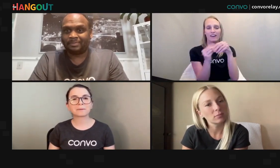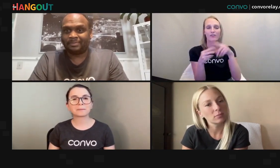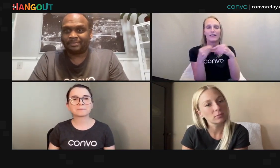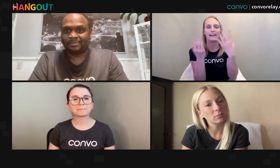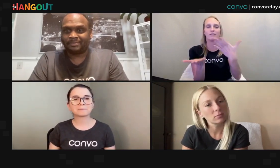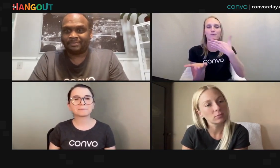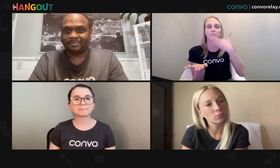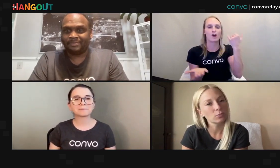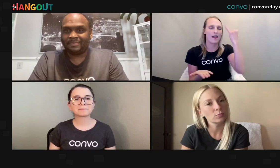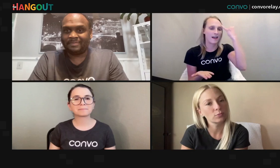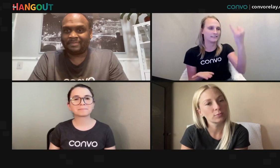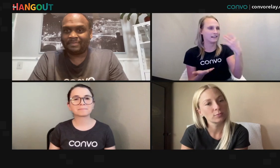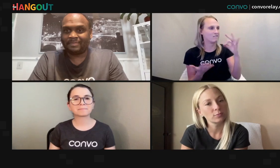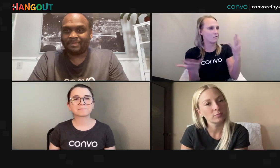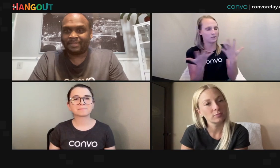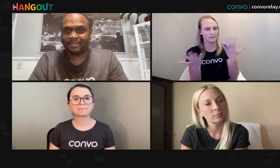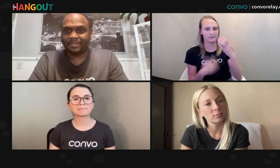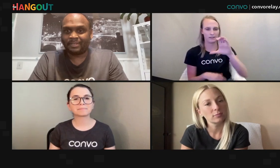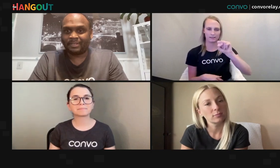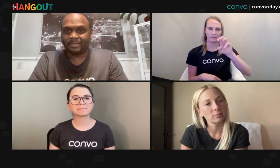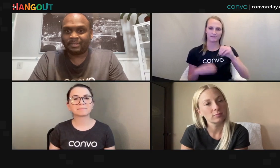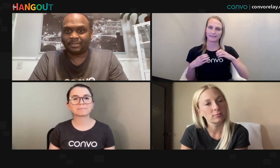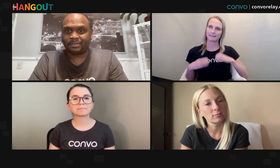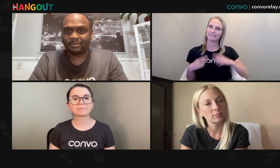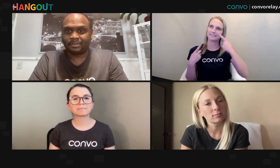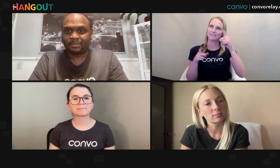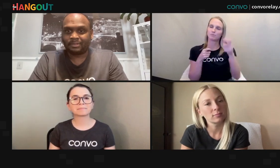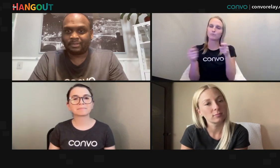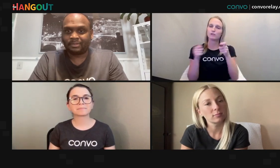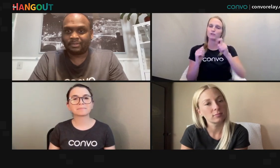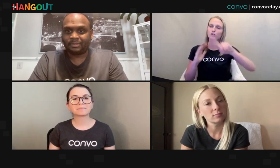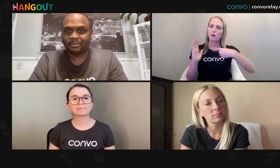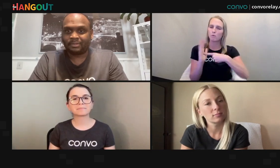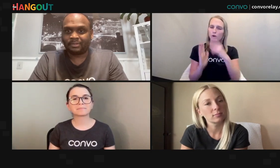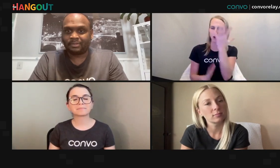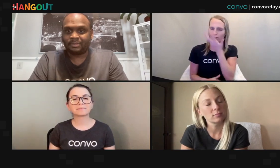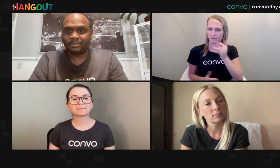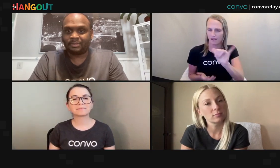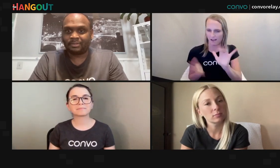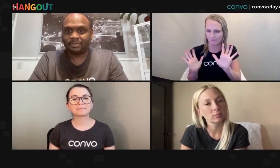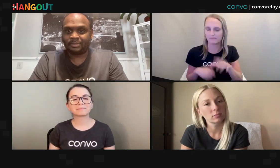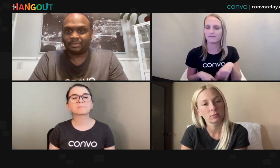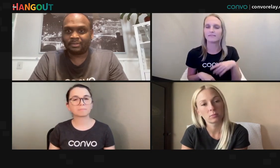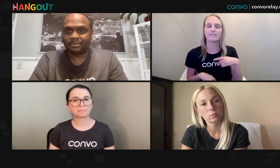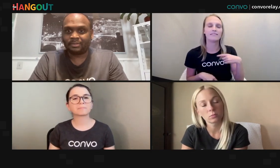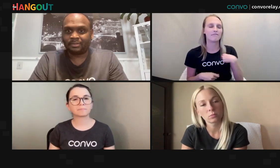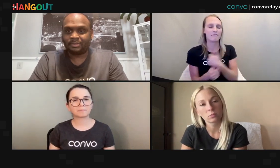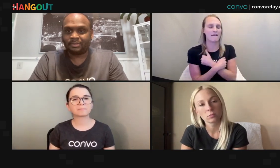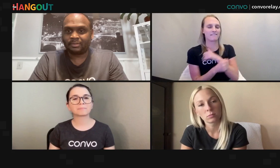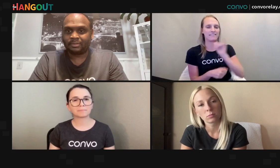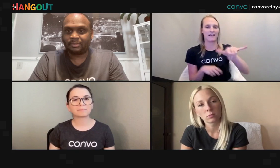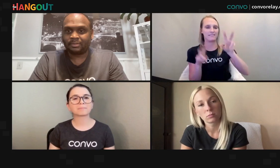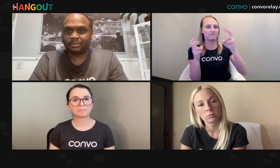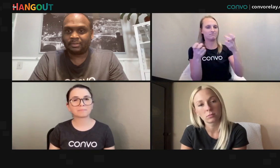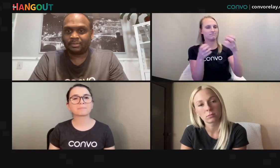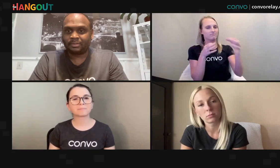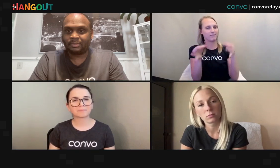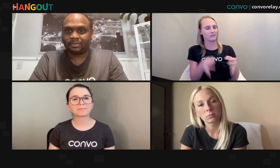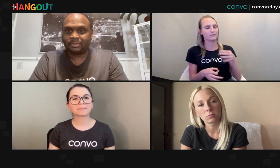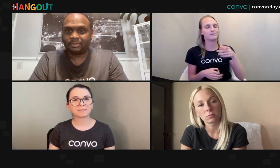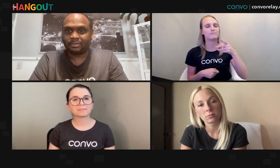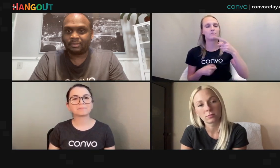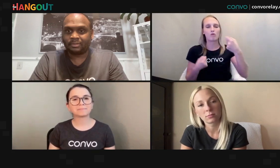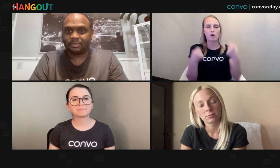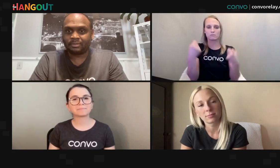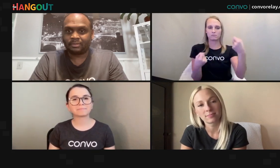signing here. I also wanted to add, just to give a better idea of what a CSM, customer success management role, looks like.